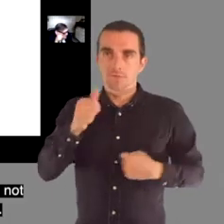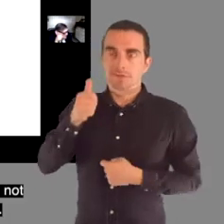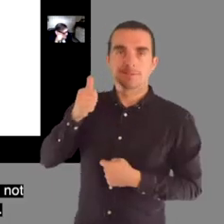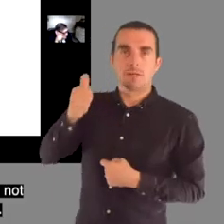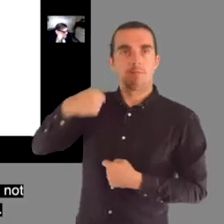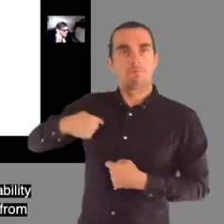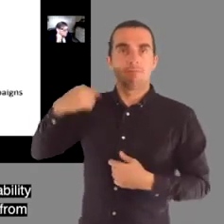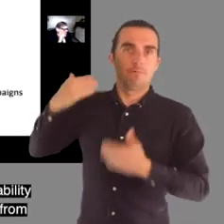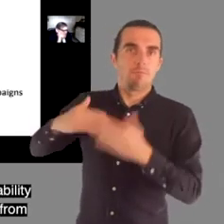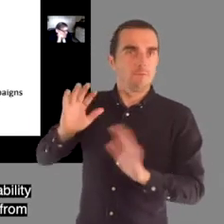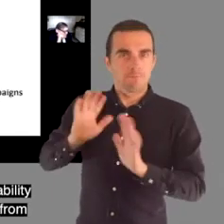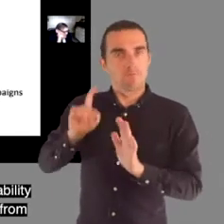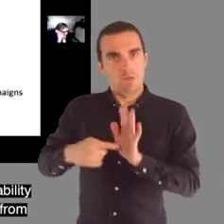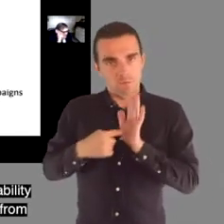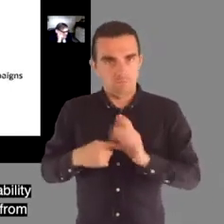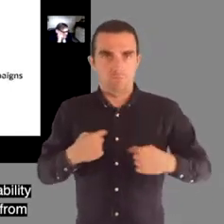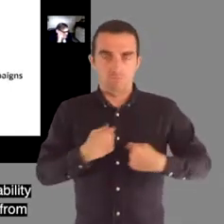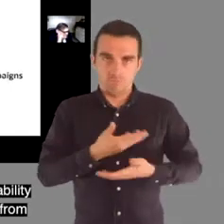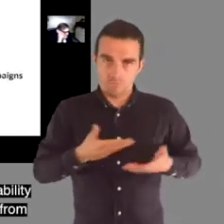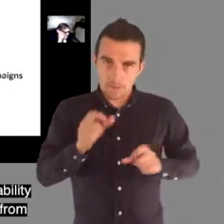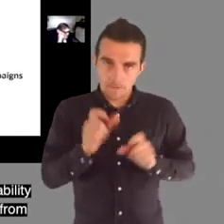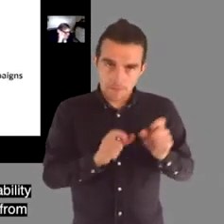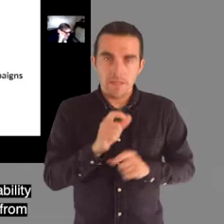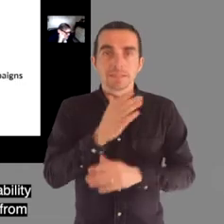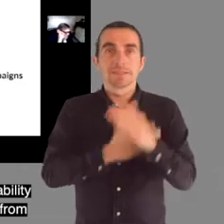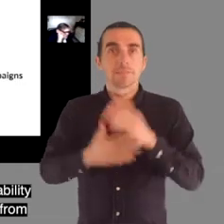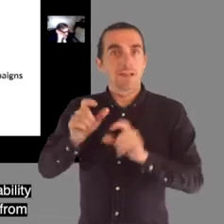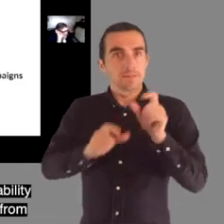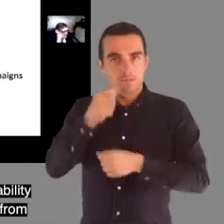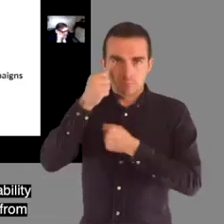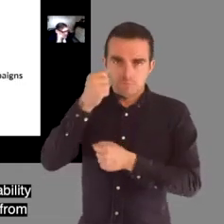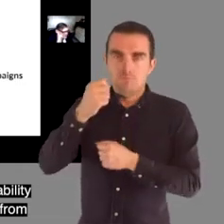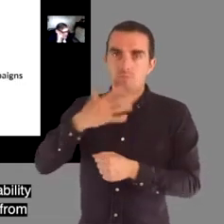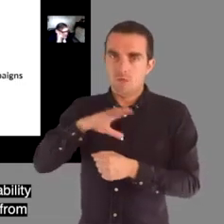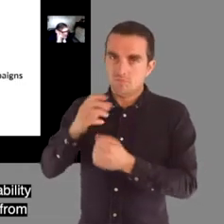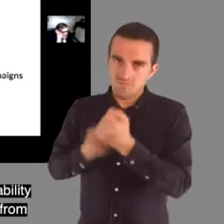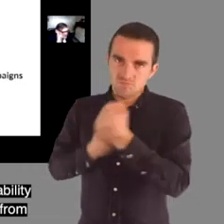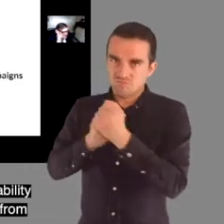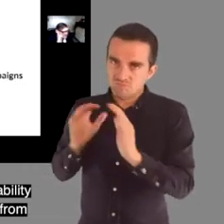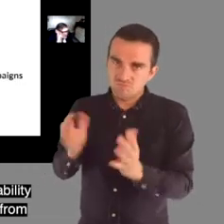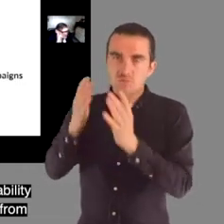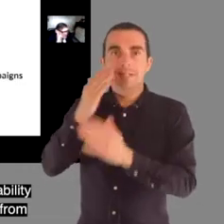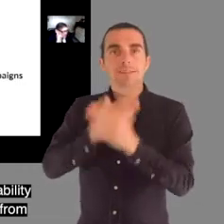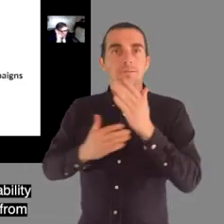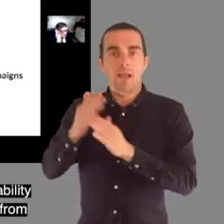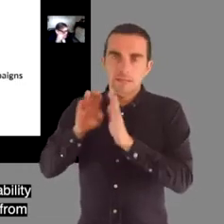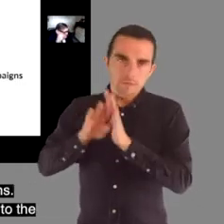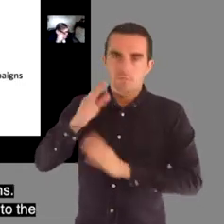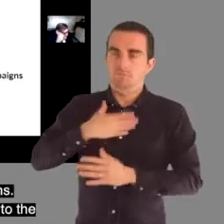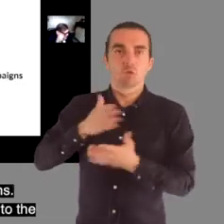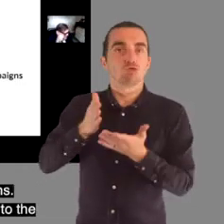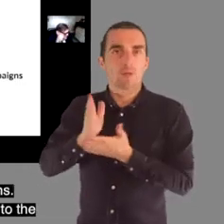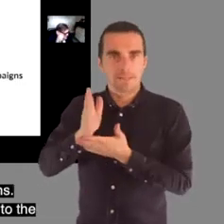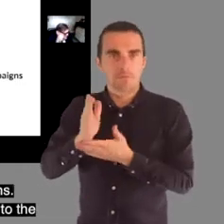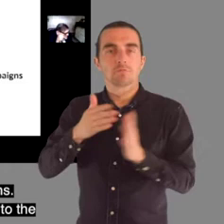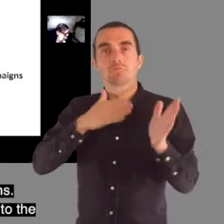themselves. Disabled activists put pro-disability rights policies to get support from unions and